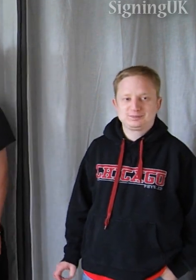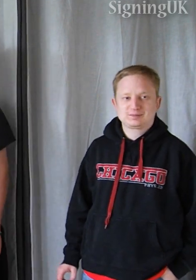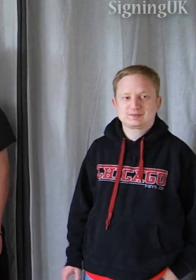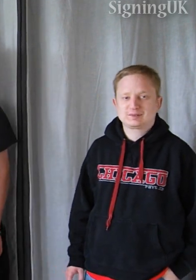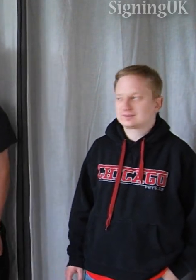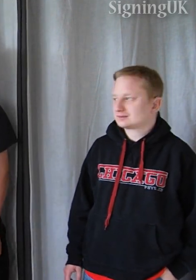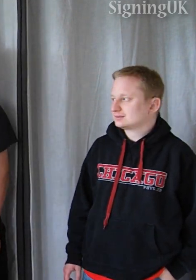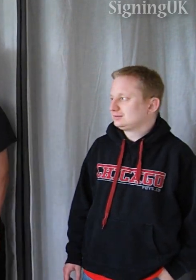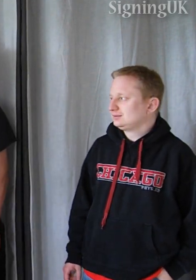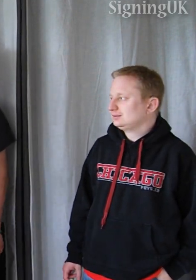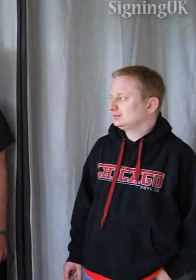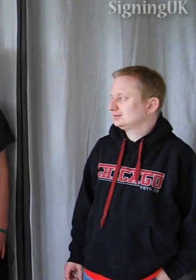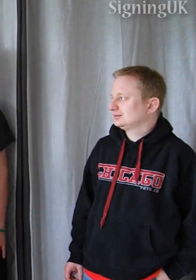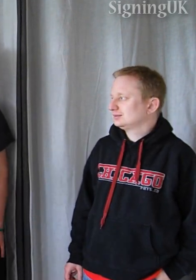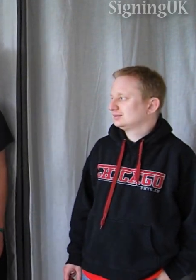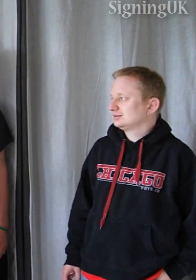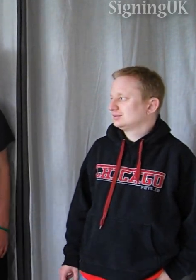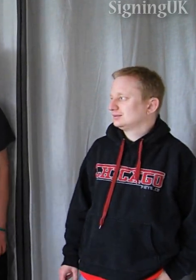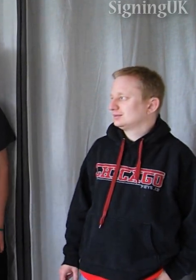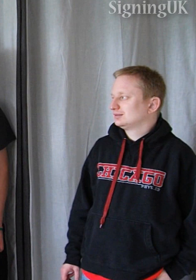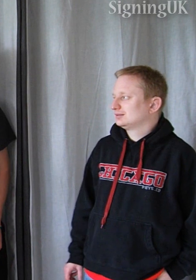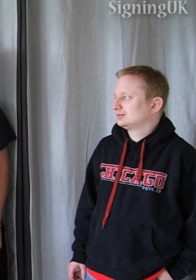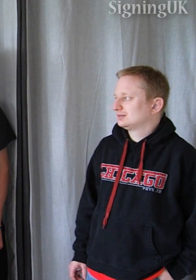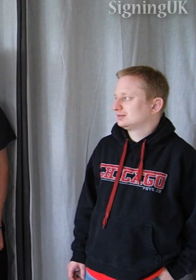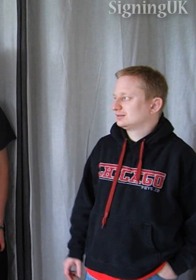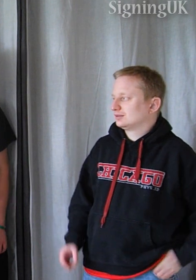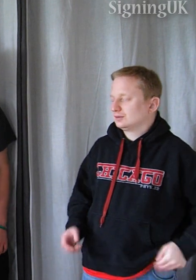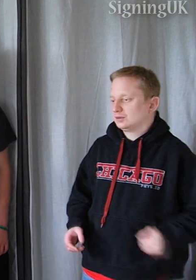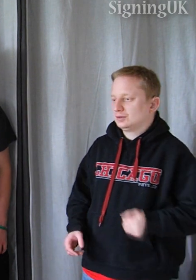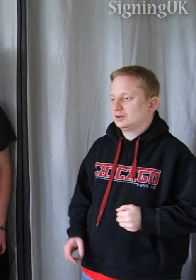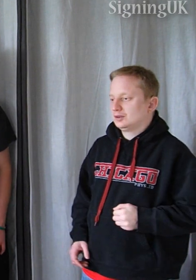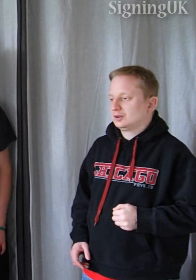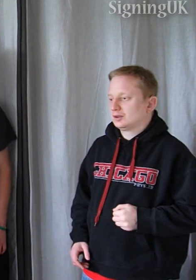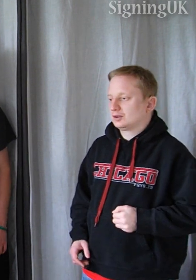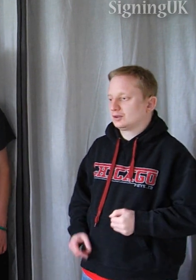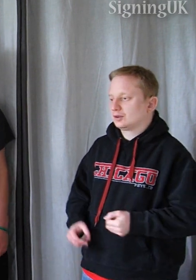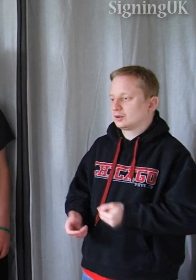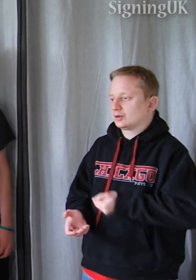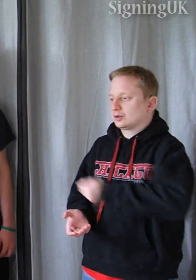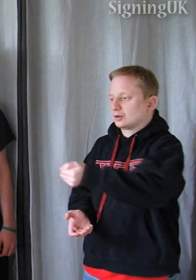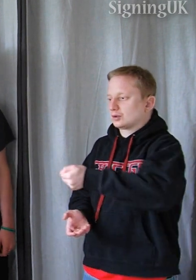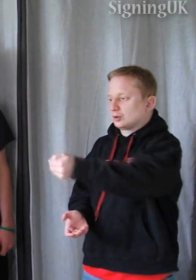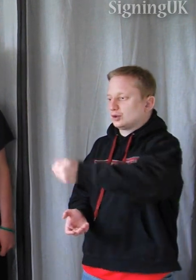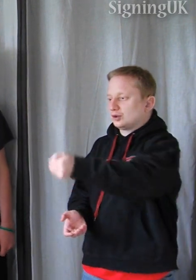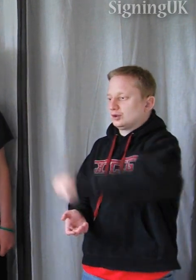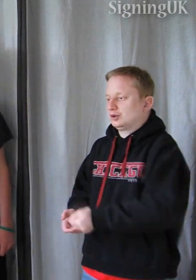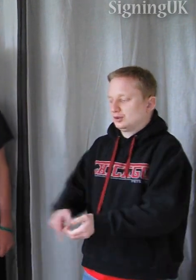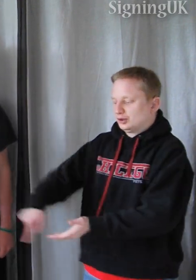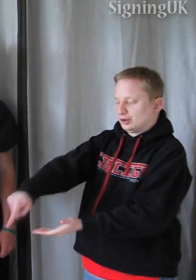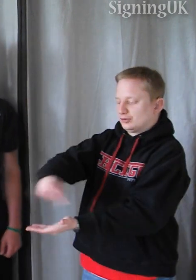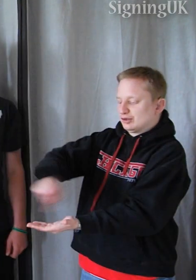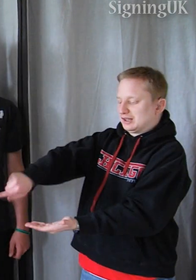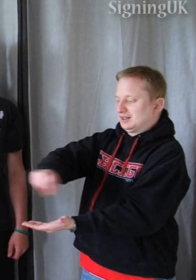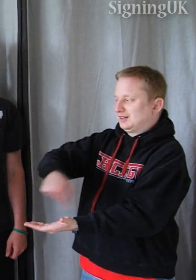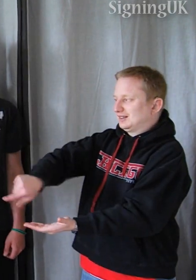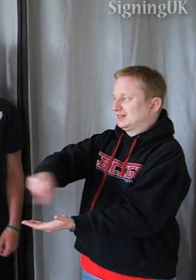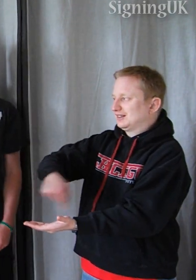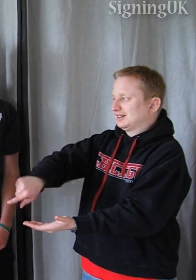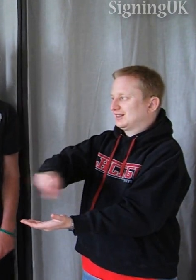Dean, do you know how to sign for to cook? With a saucepan. Cook on the ring. Cook on the